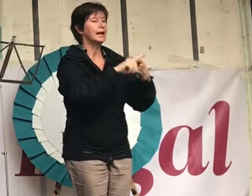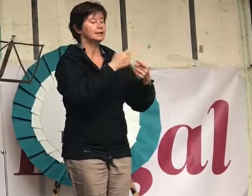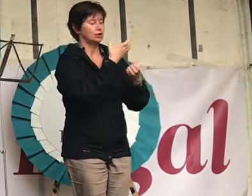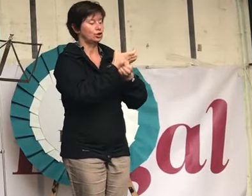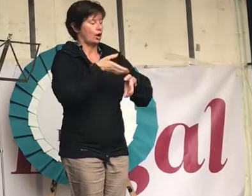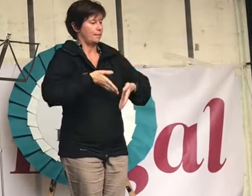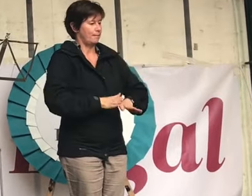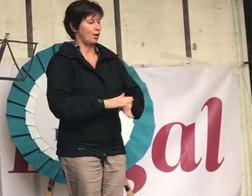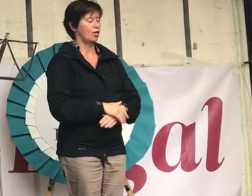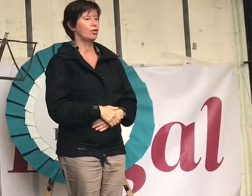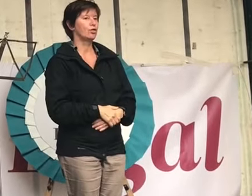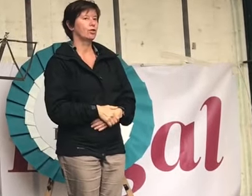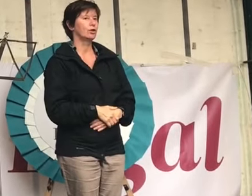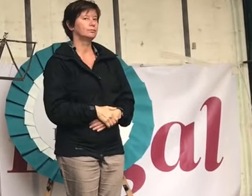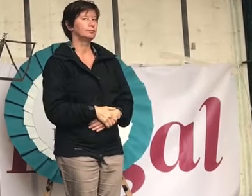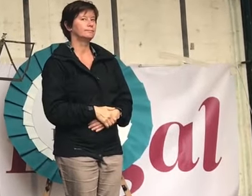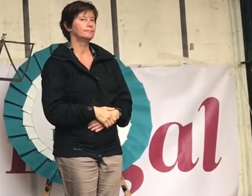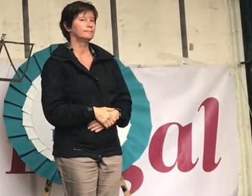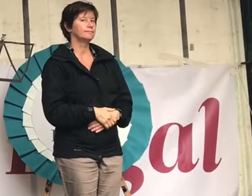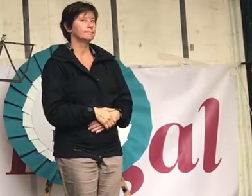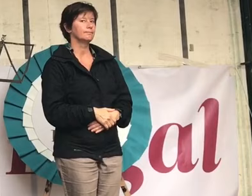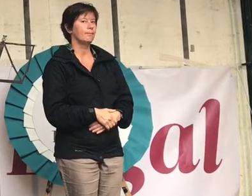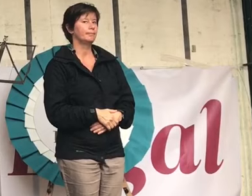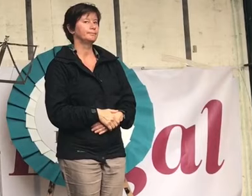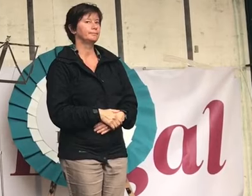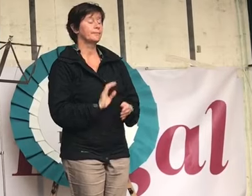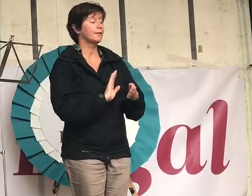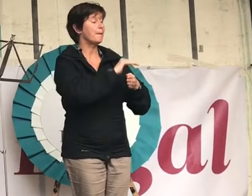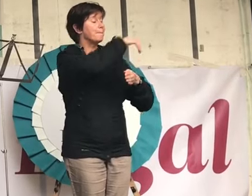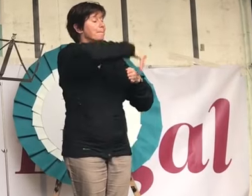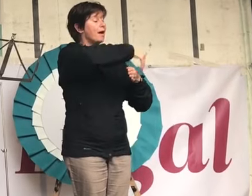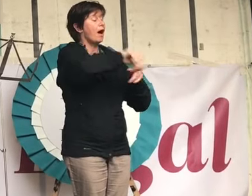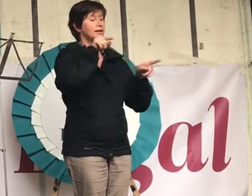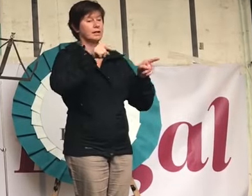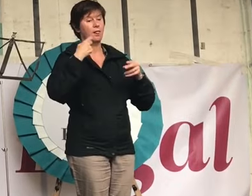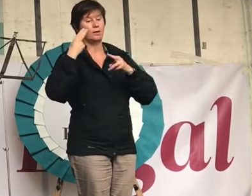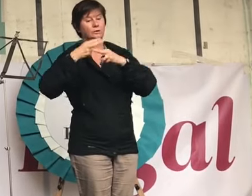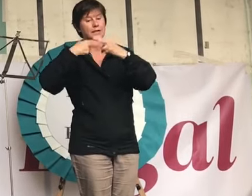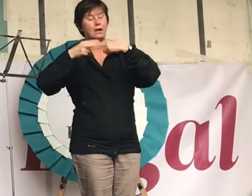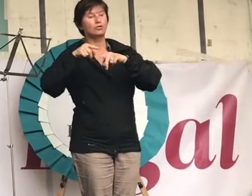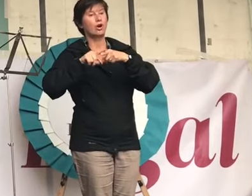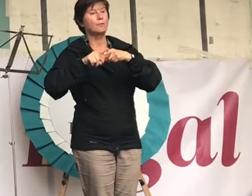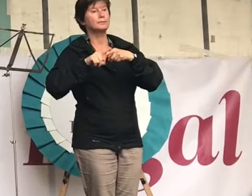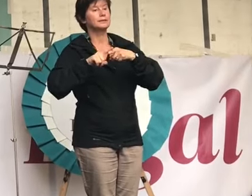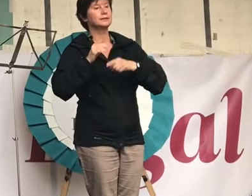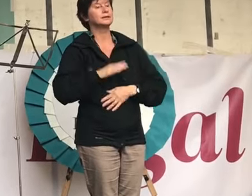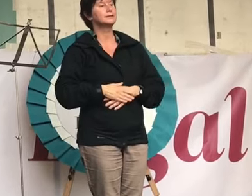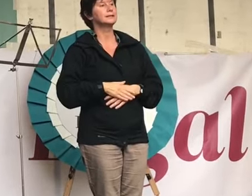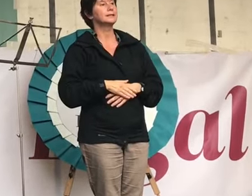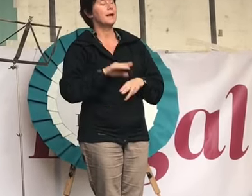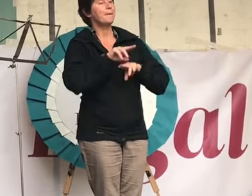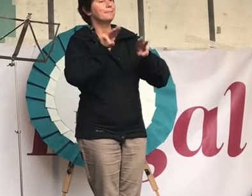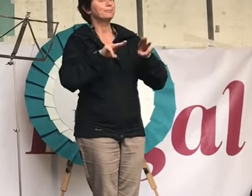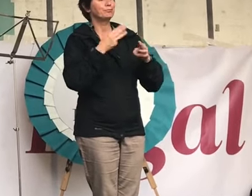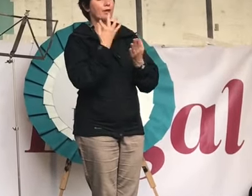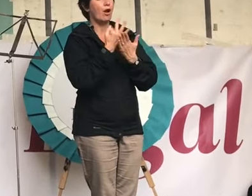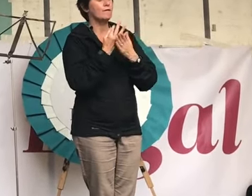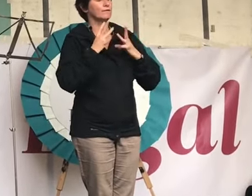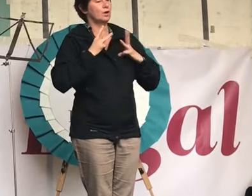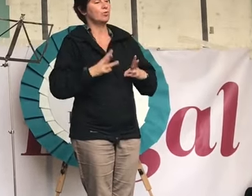Underpinning these outcomes are increased induction rates, routine